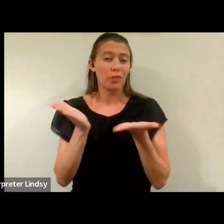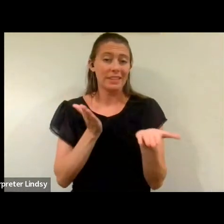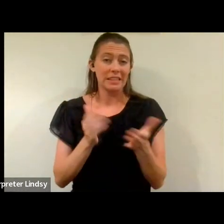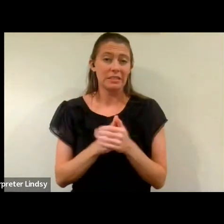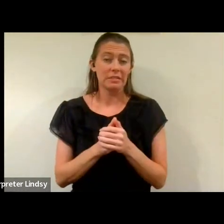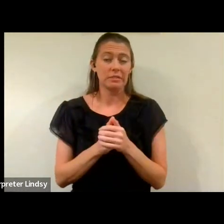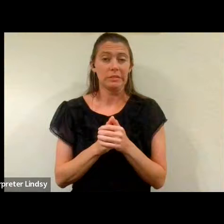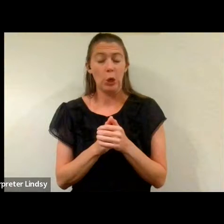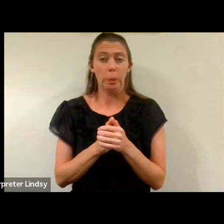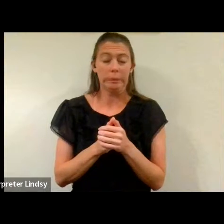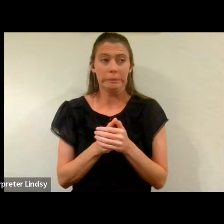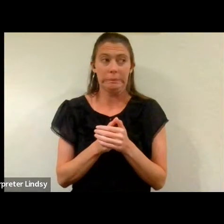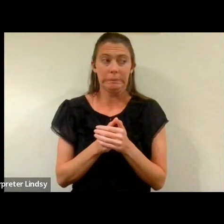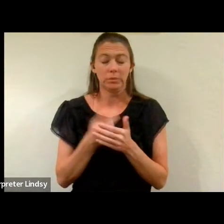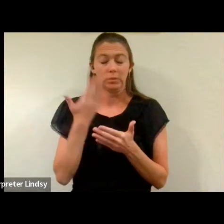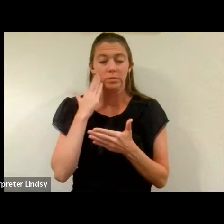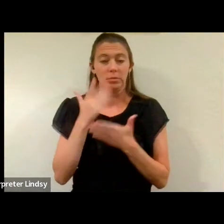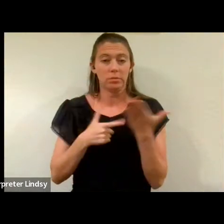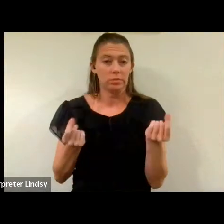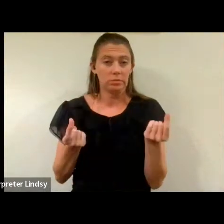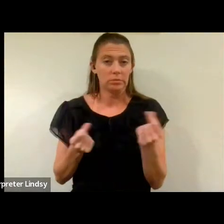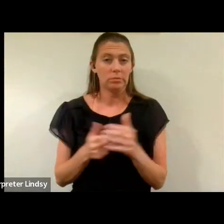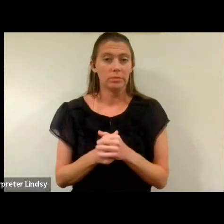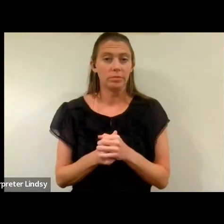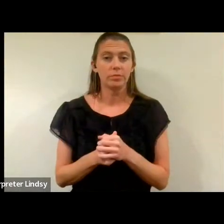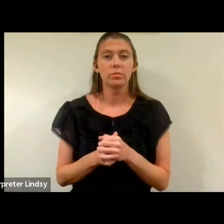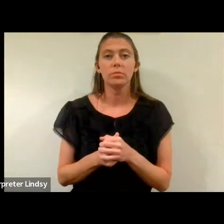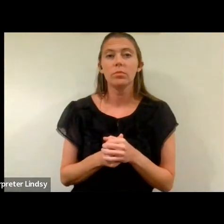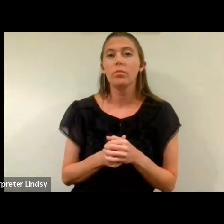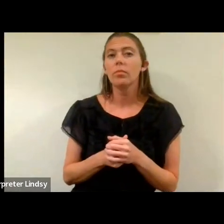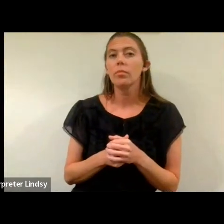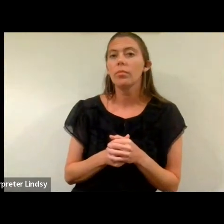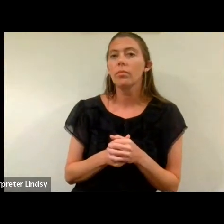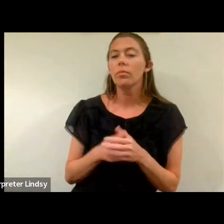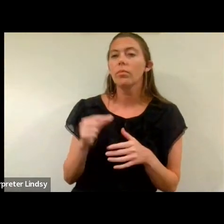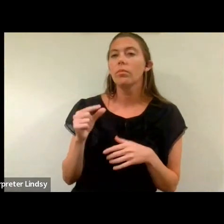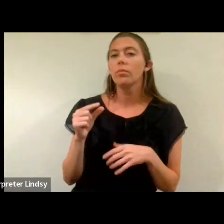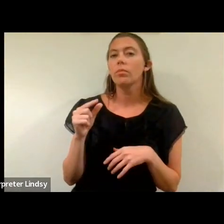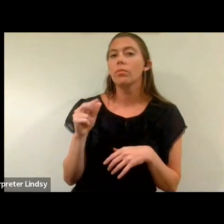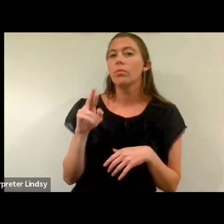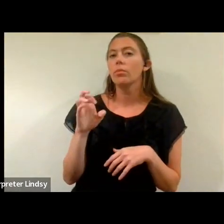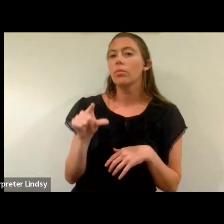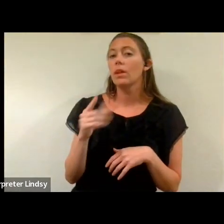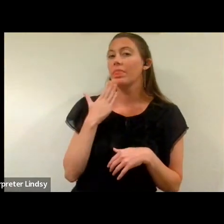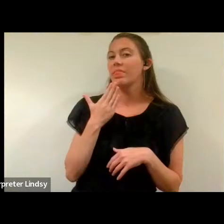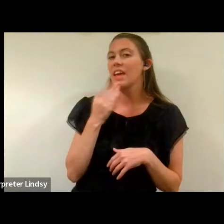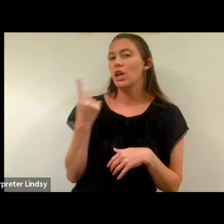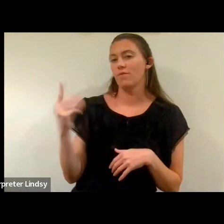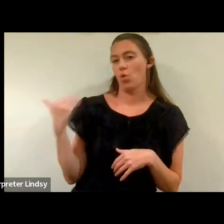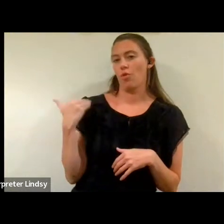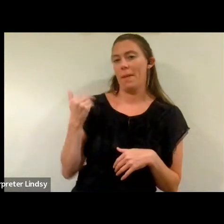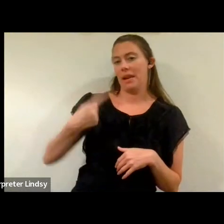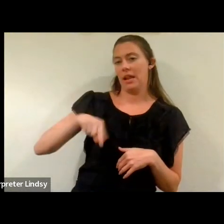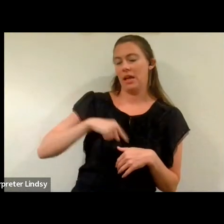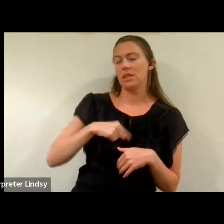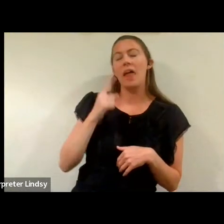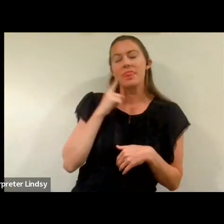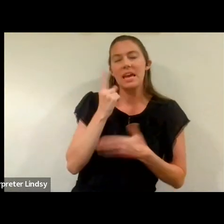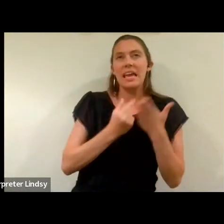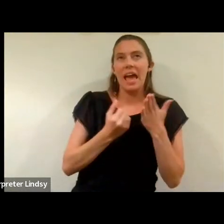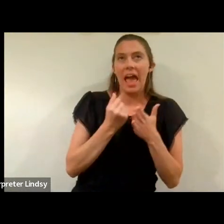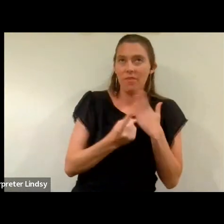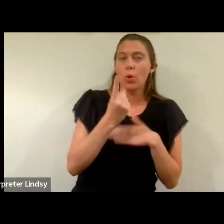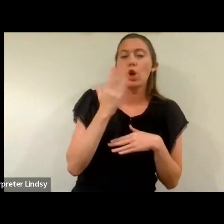No, well, Pastor Arlene, thank you for the reminder, because I think you're right. Most people know, but I think what we're all up against is a bit of